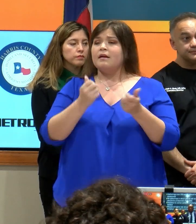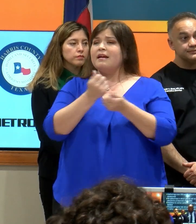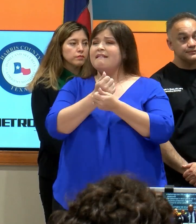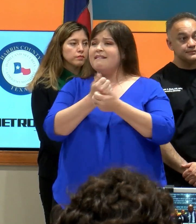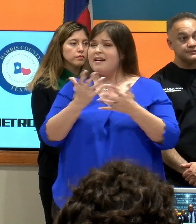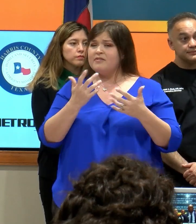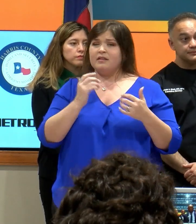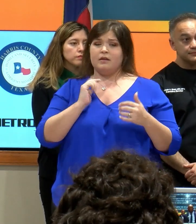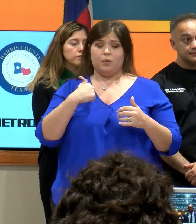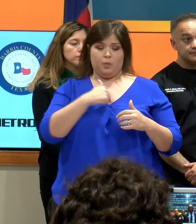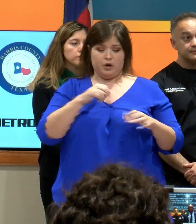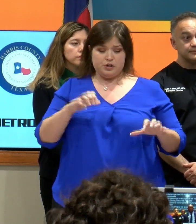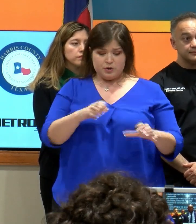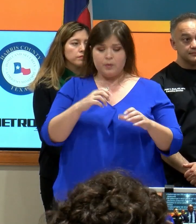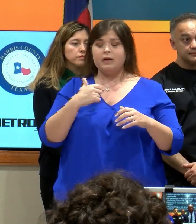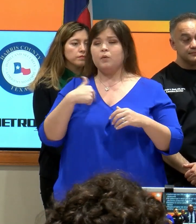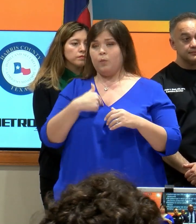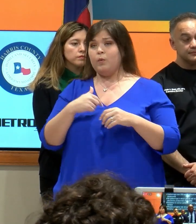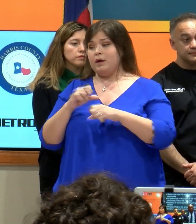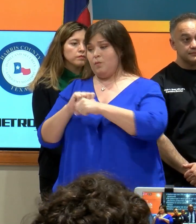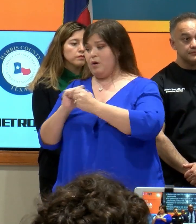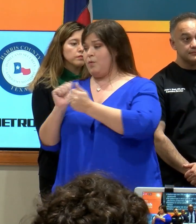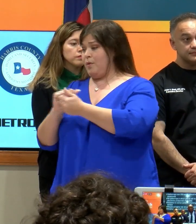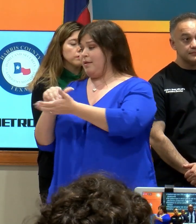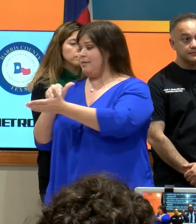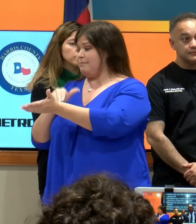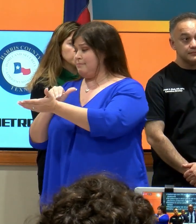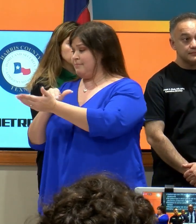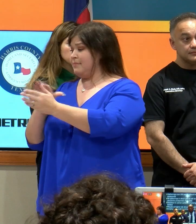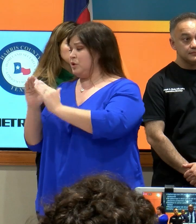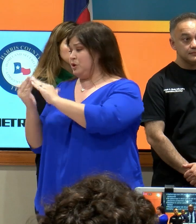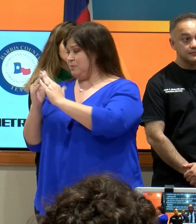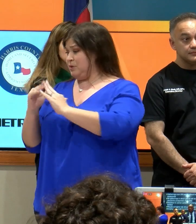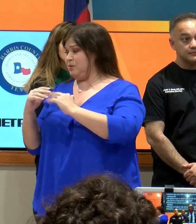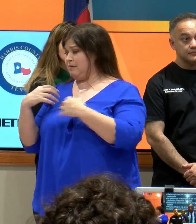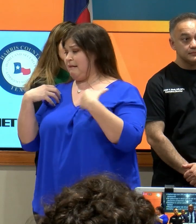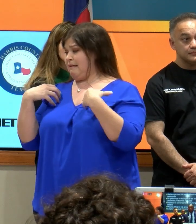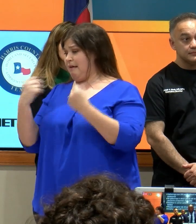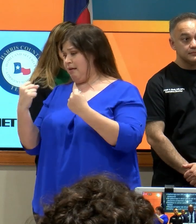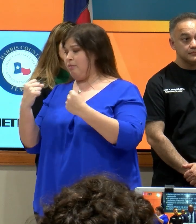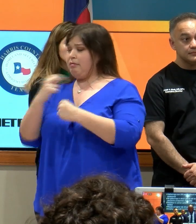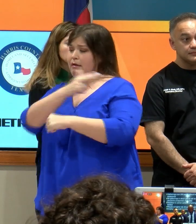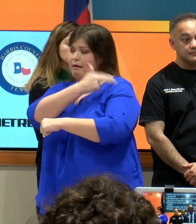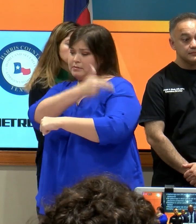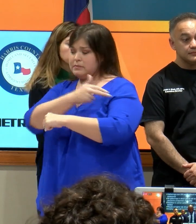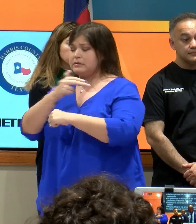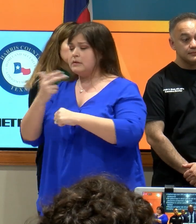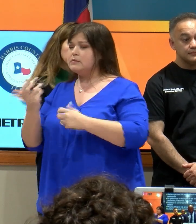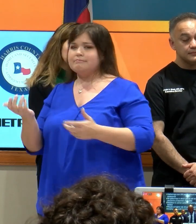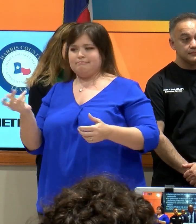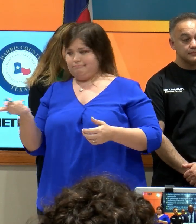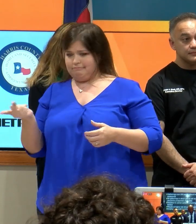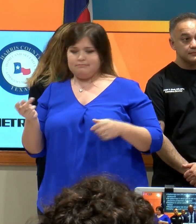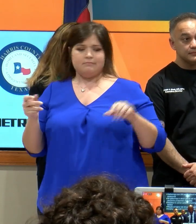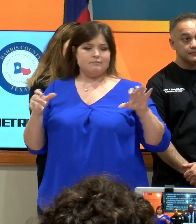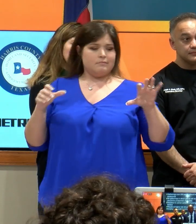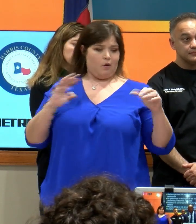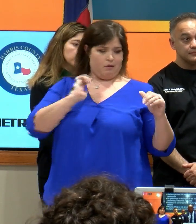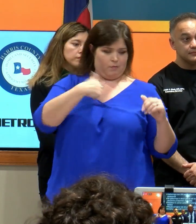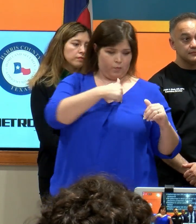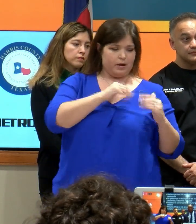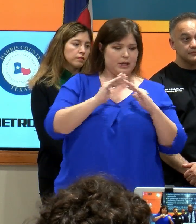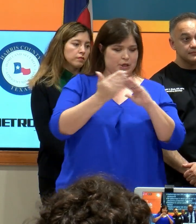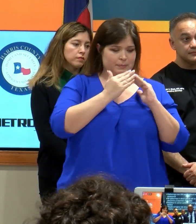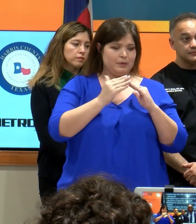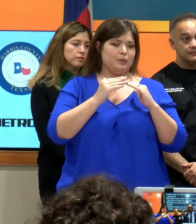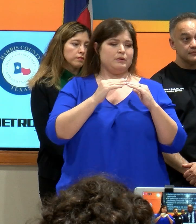the medical community, because everyone is recognizing that we're needing to test more, and that's the overall goal.